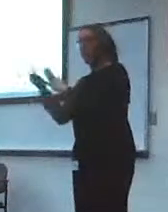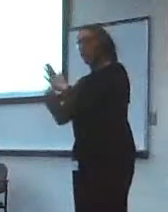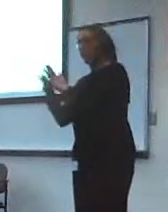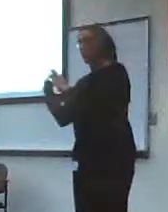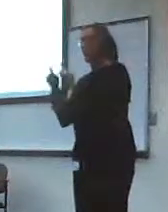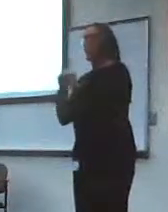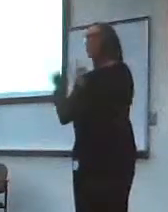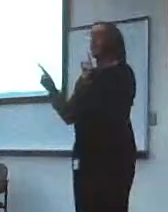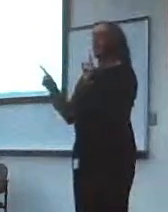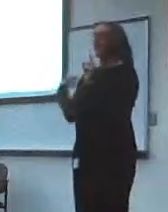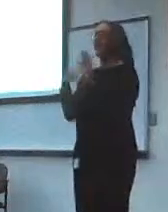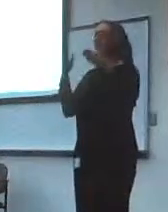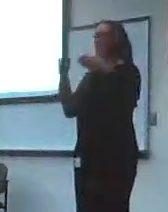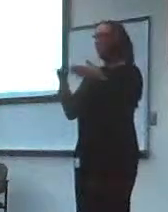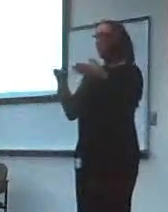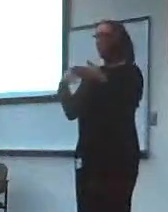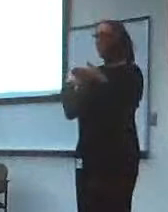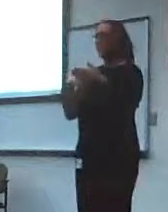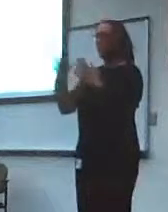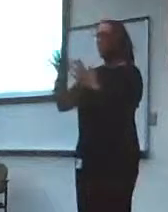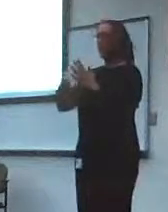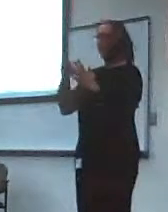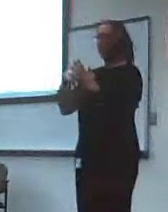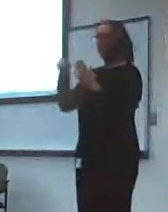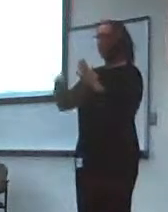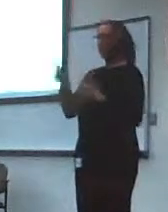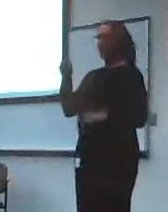Now, that chapter on jail, you can review it.